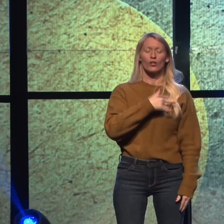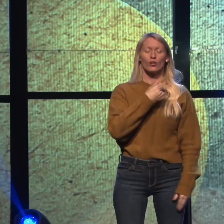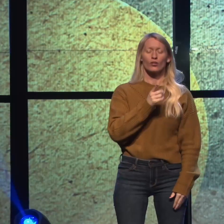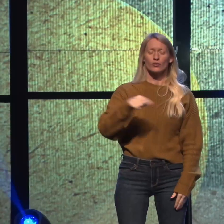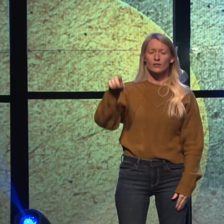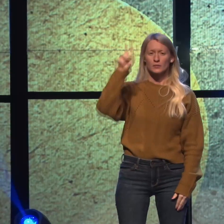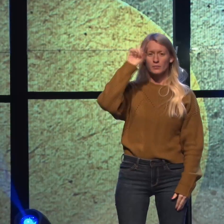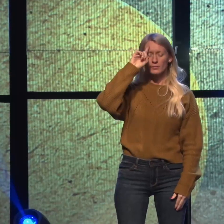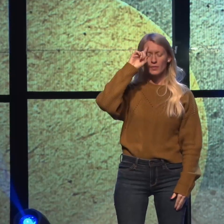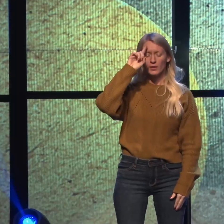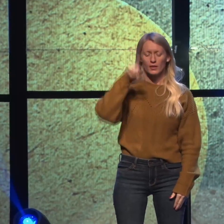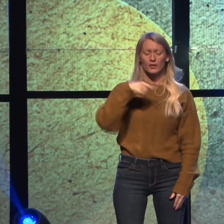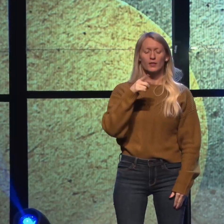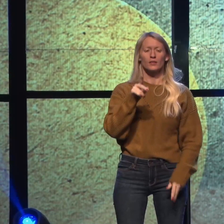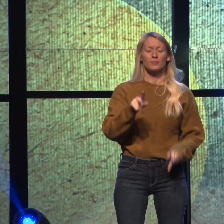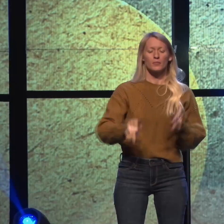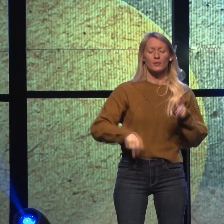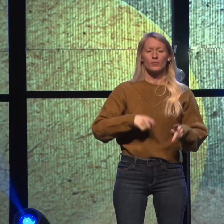love?